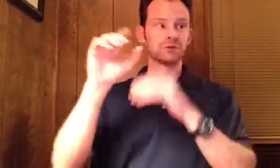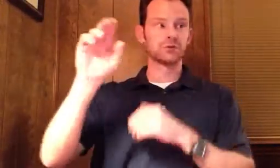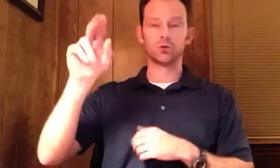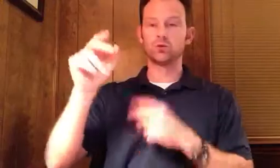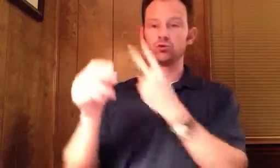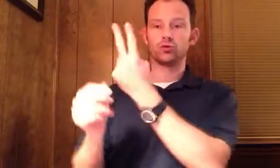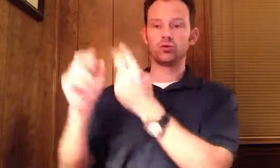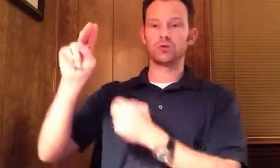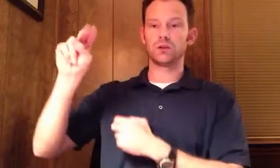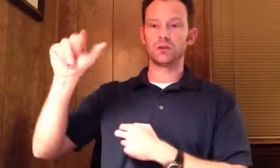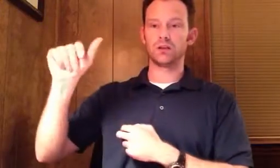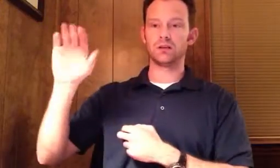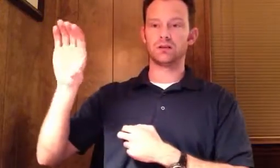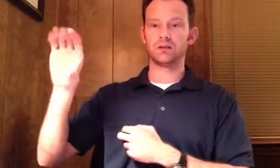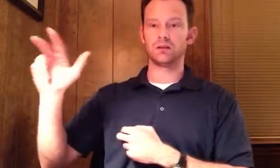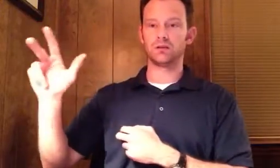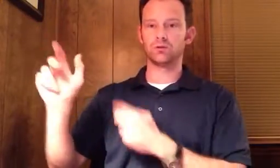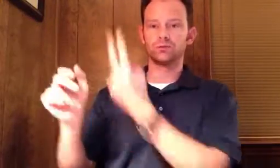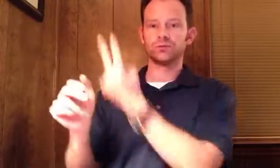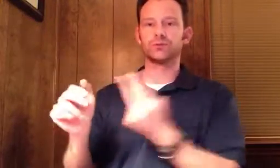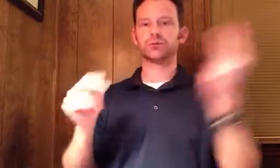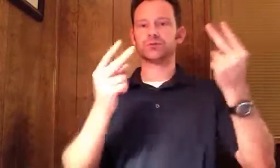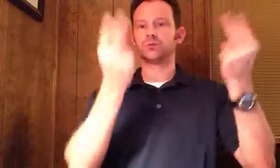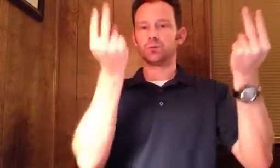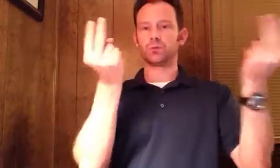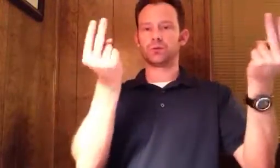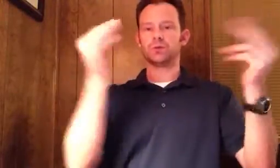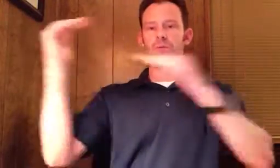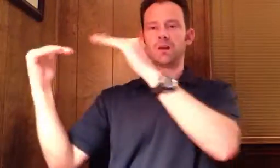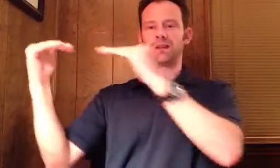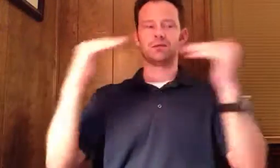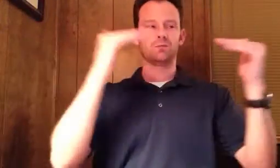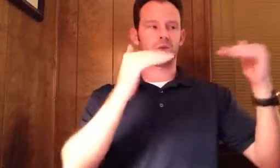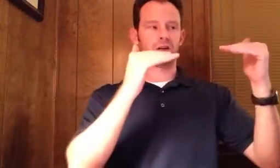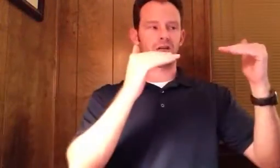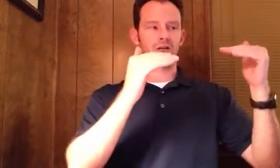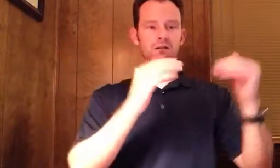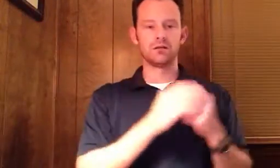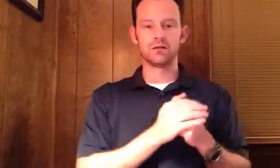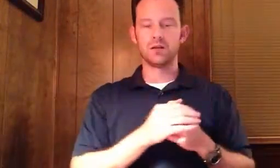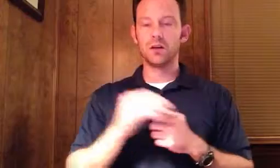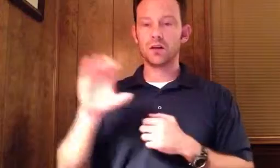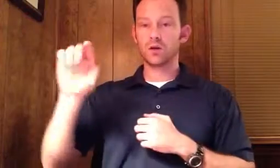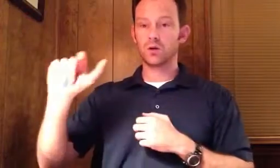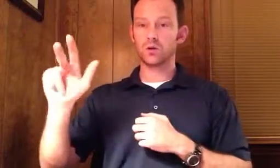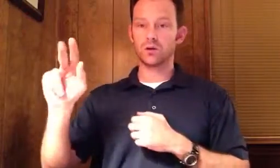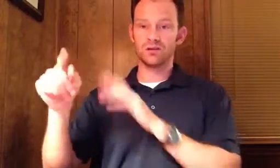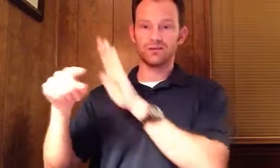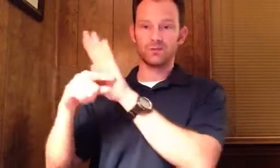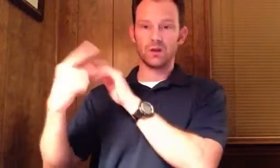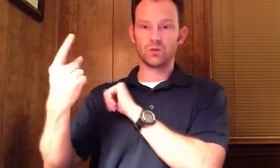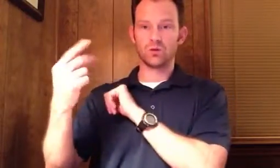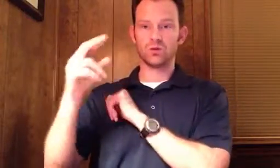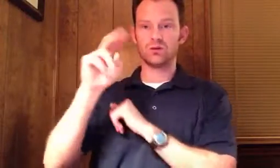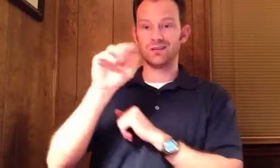itself, so here is chlorine gas. In sodium chloride, sodium is a +1, chlorine is a -1, so they add up to 0,